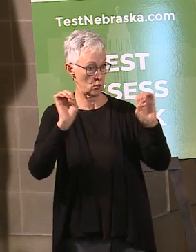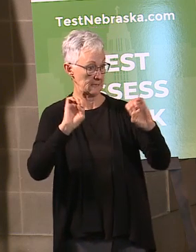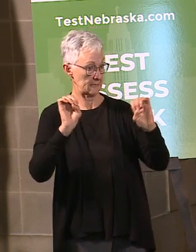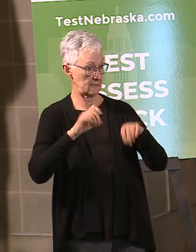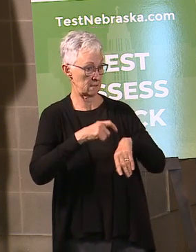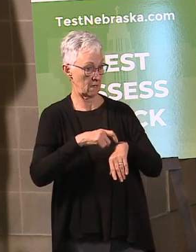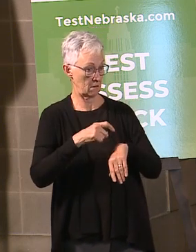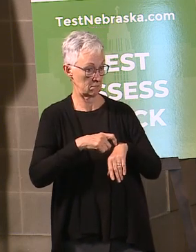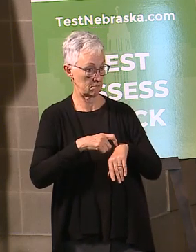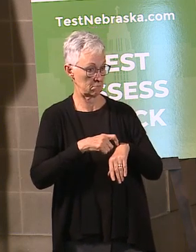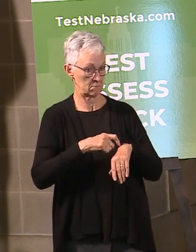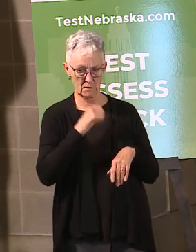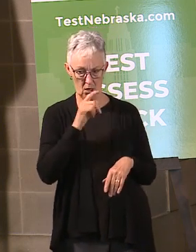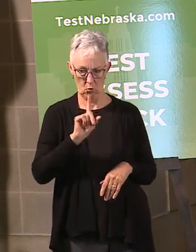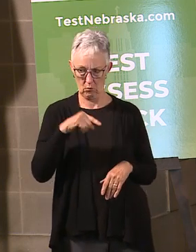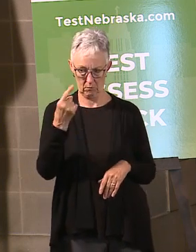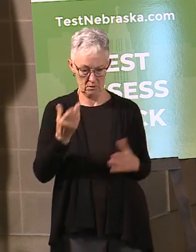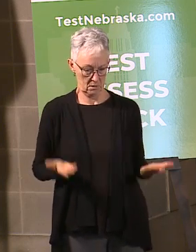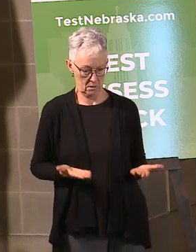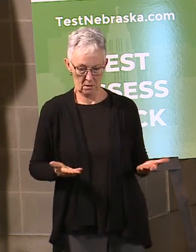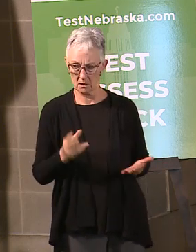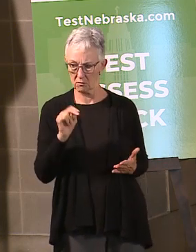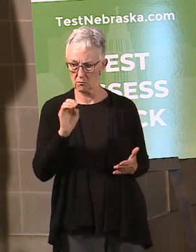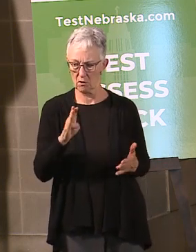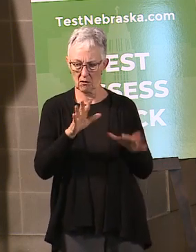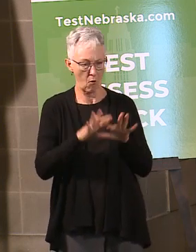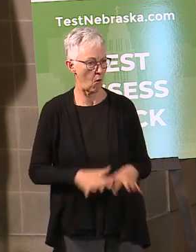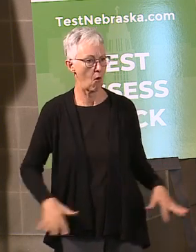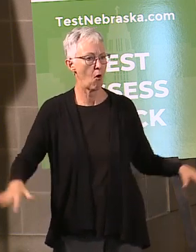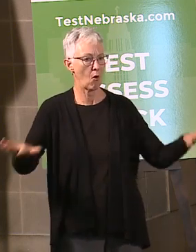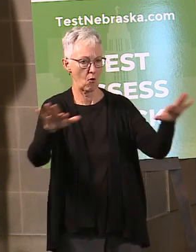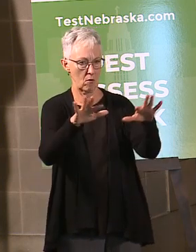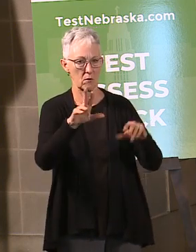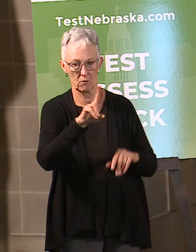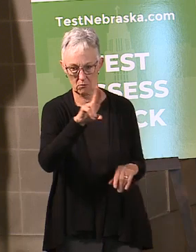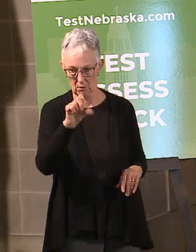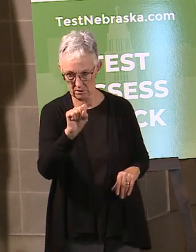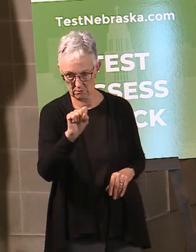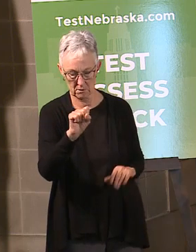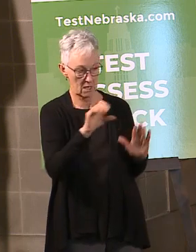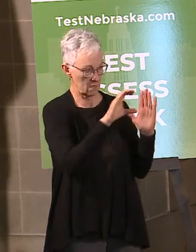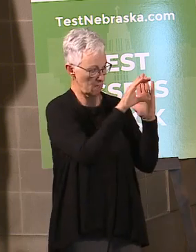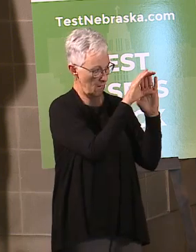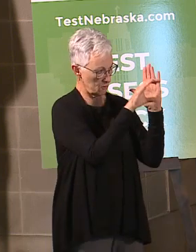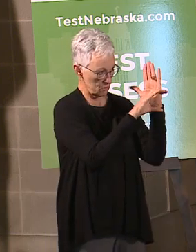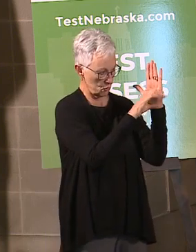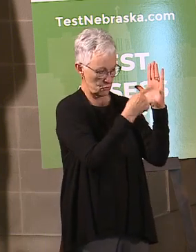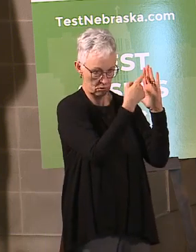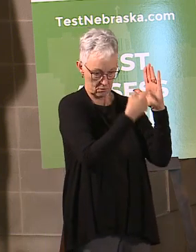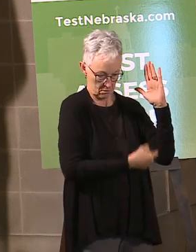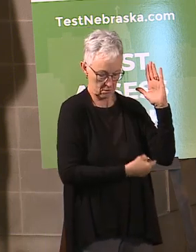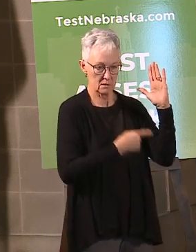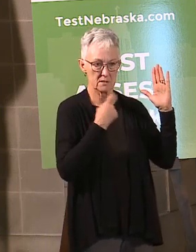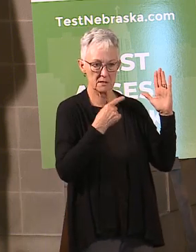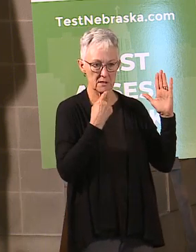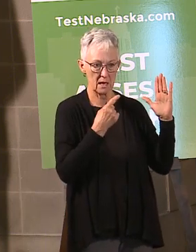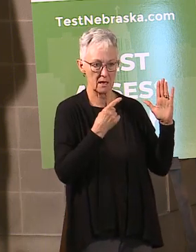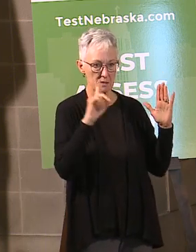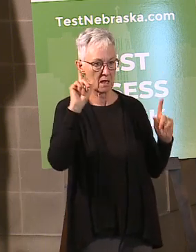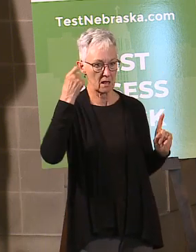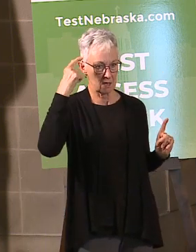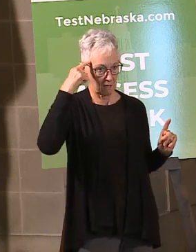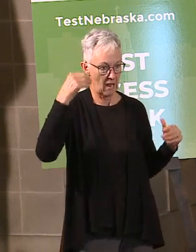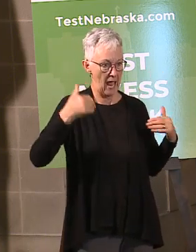just in Nebraska, but across the entire country, it is well recognized within the Constitution that government has powers that it doesn't ordinarily